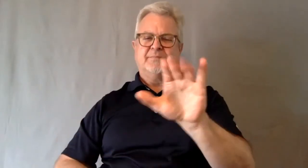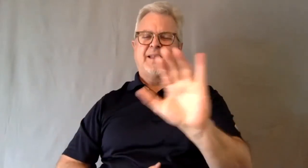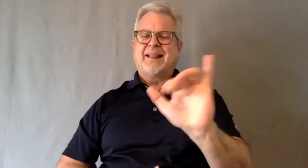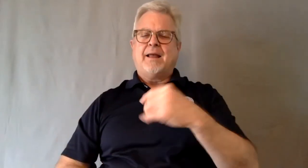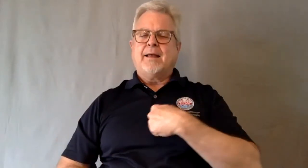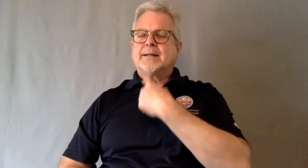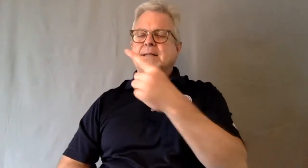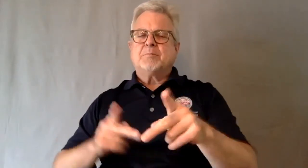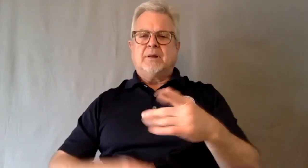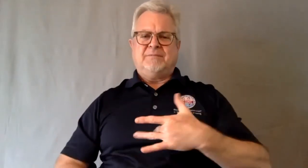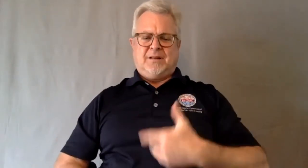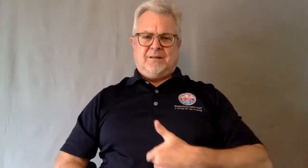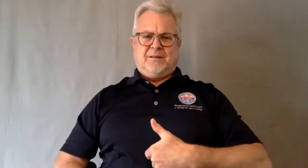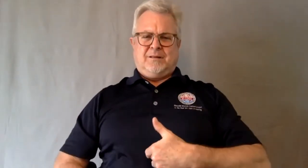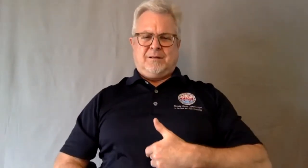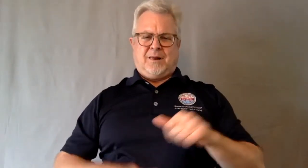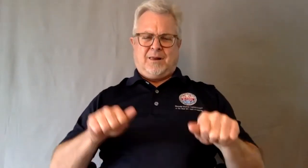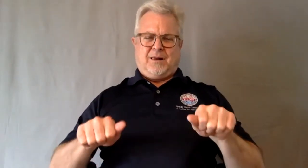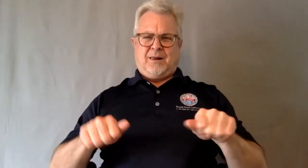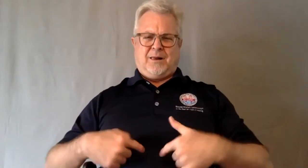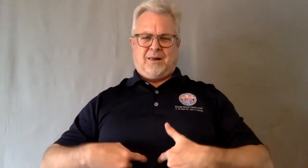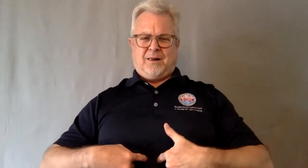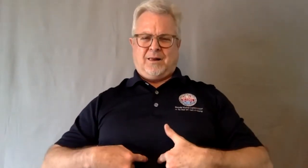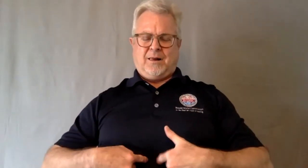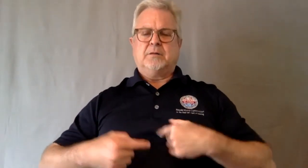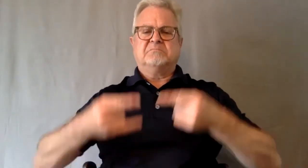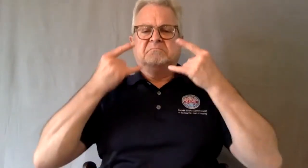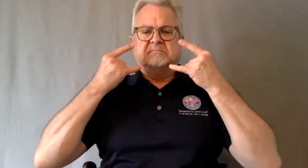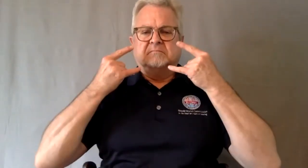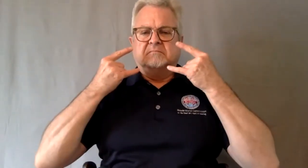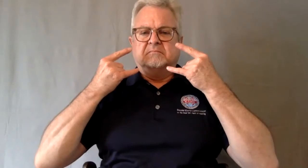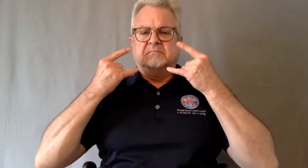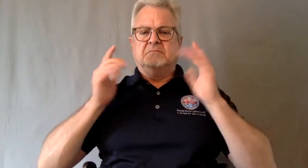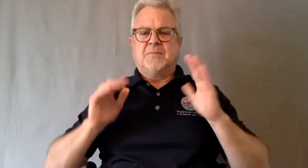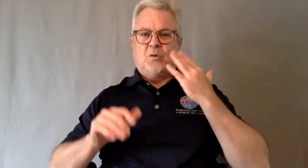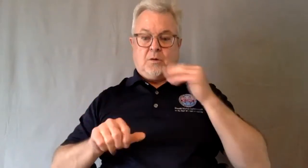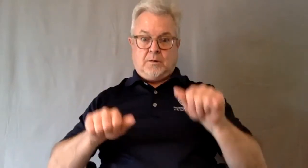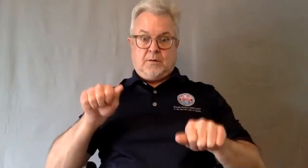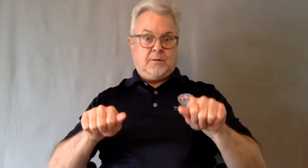Wearing a mask when necessary. As I told people, if you are feeling unsure, wear a mask.